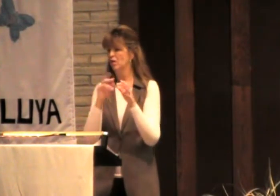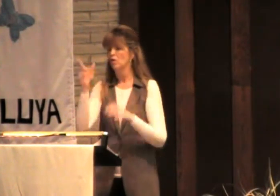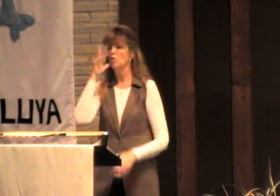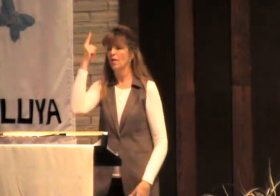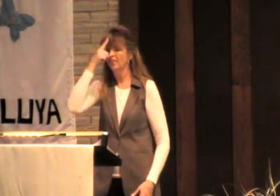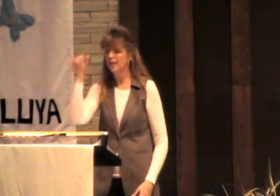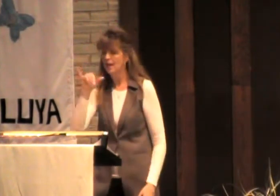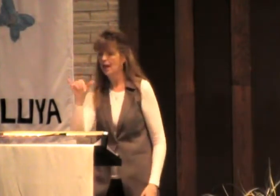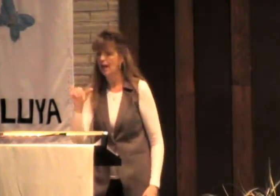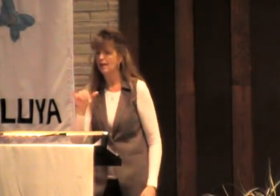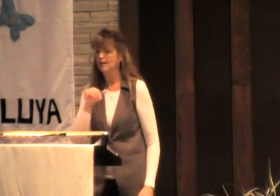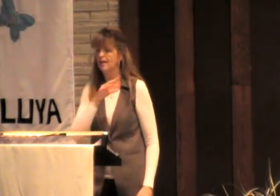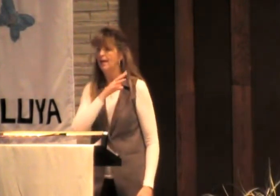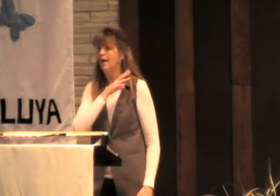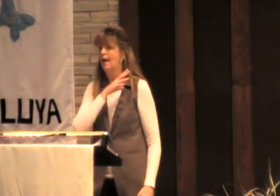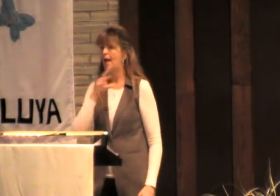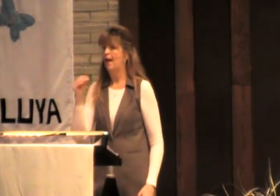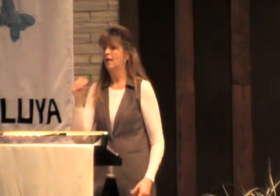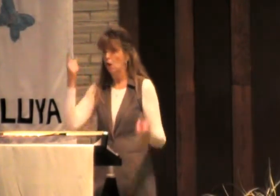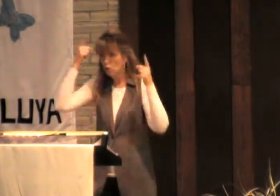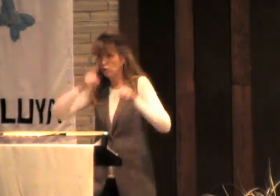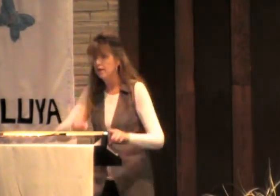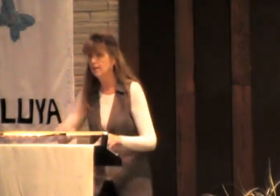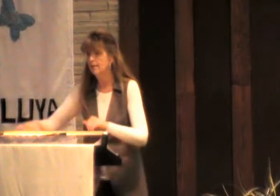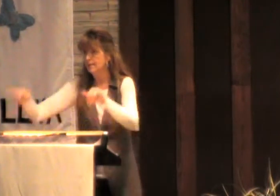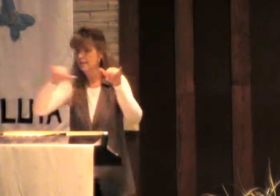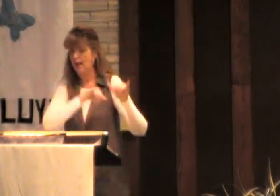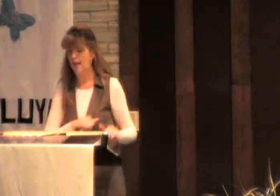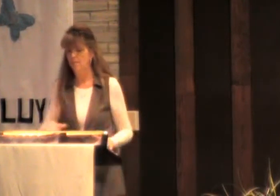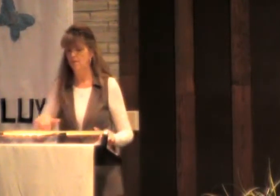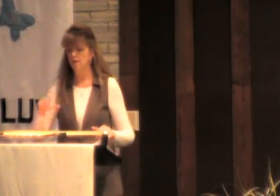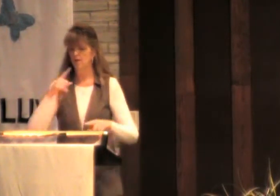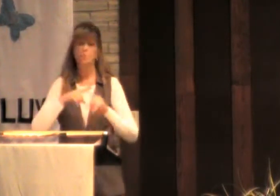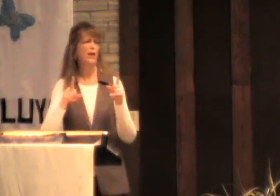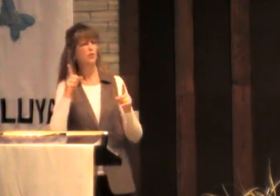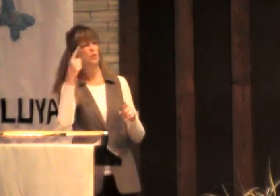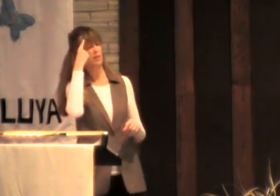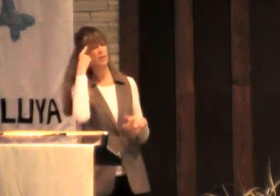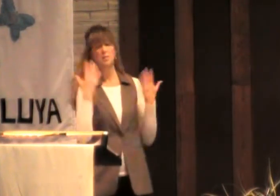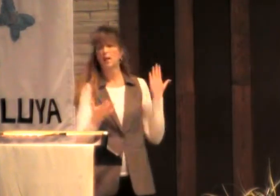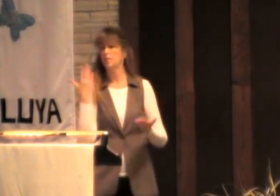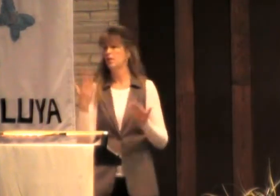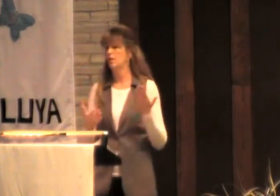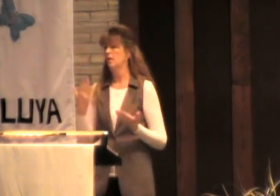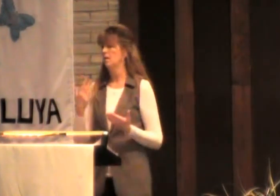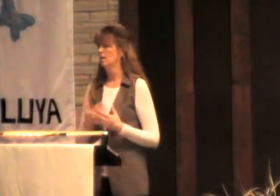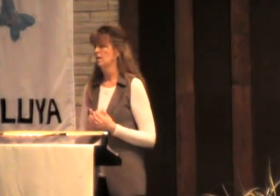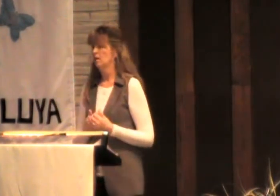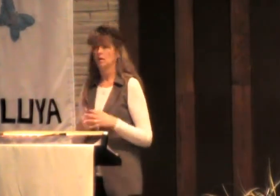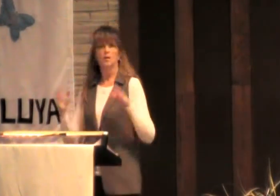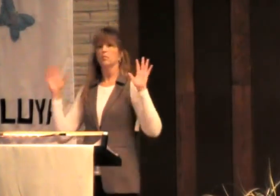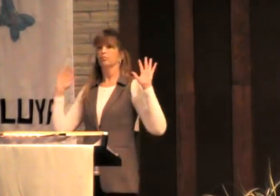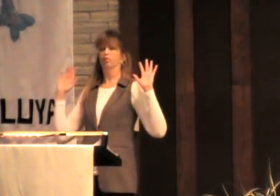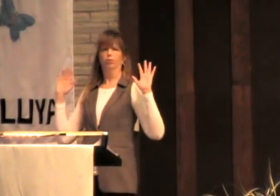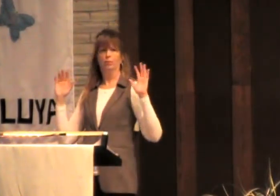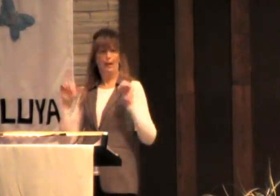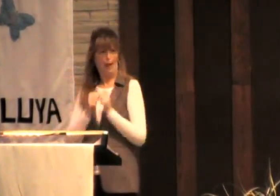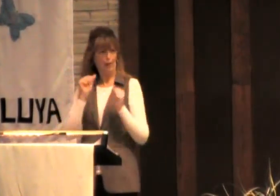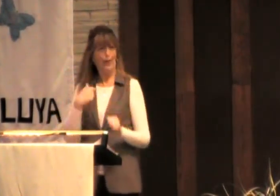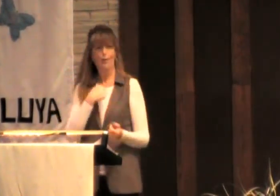And then you'll be united. You will think alike, and when you agree, but, I mean, do you think maybe,